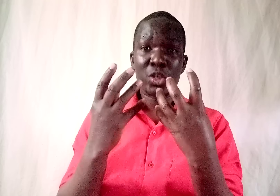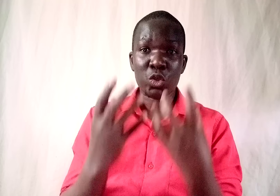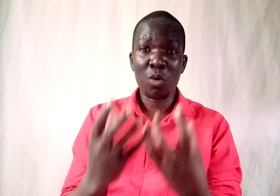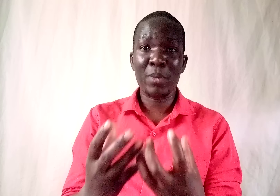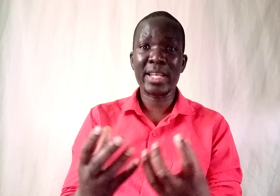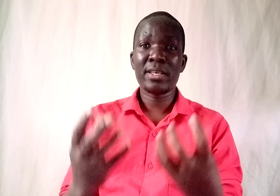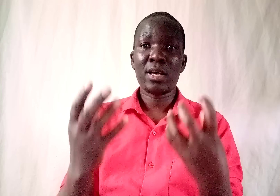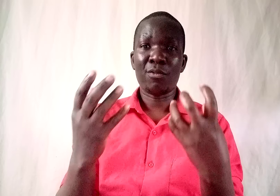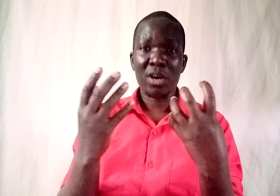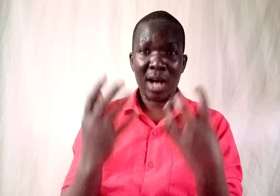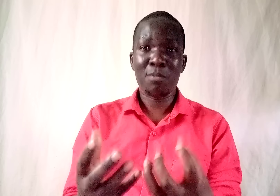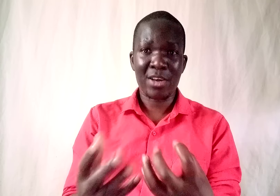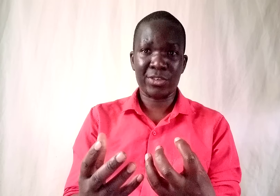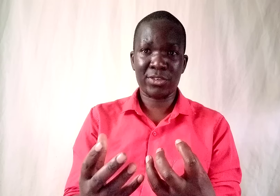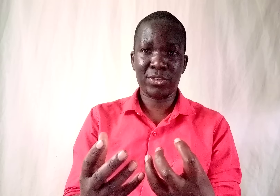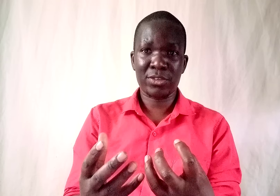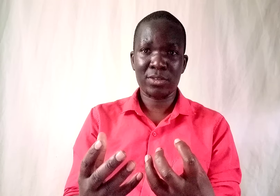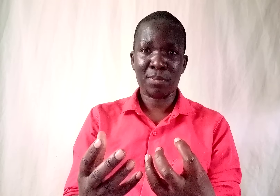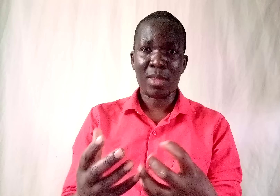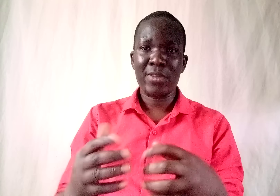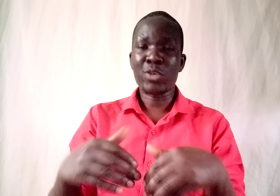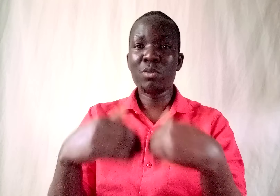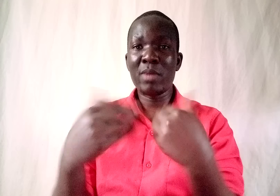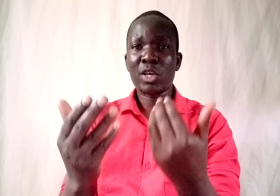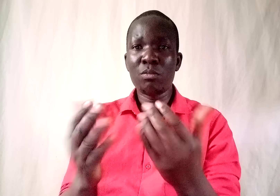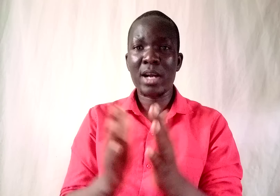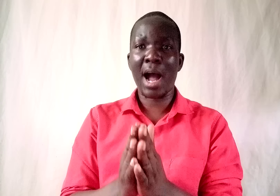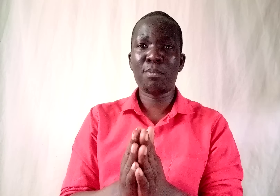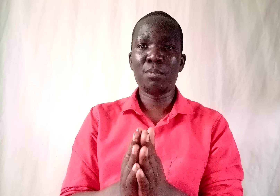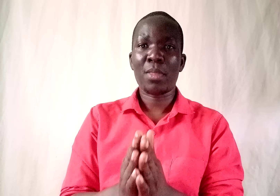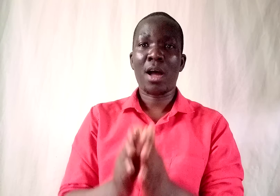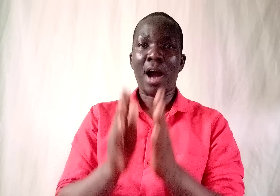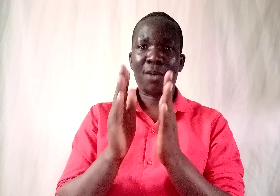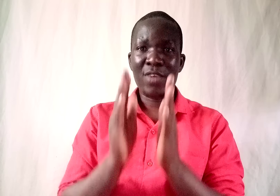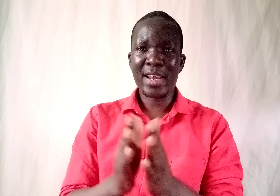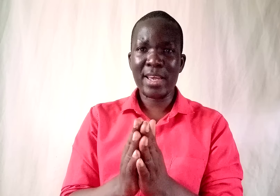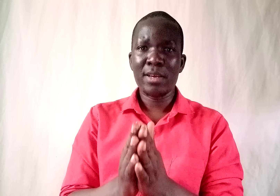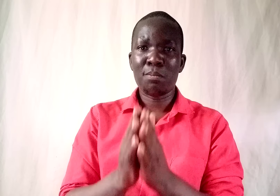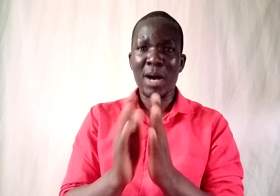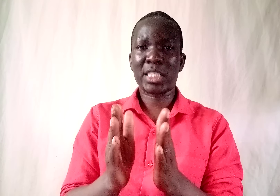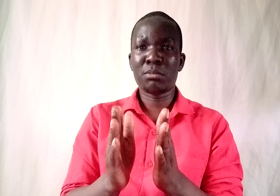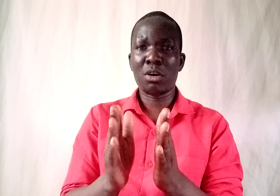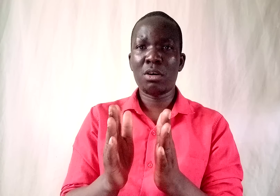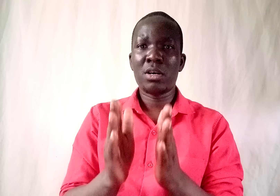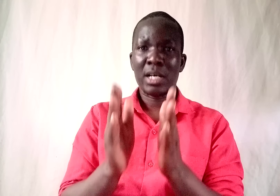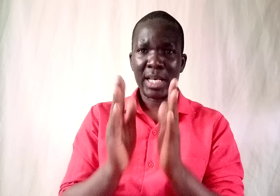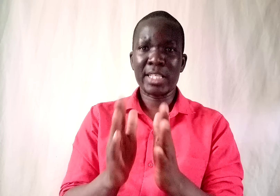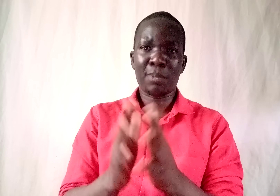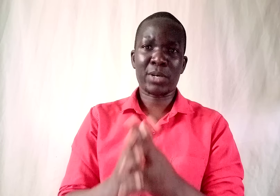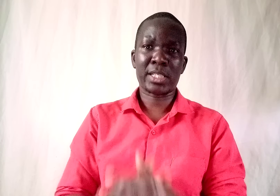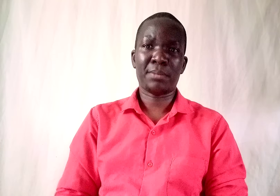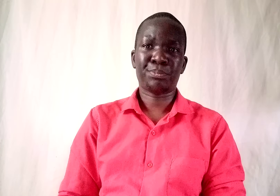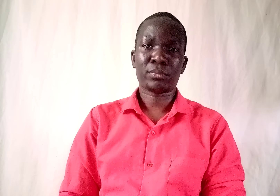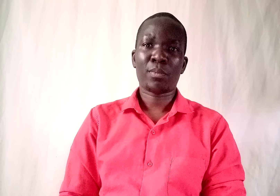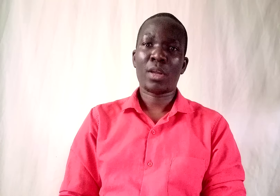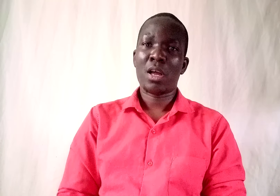so many vocabularies that will make you become a very marketable interpreter.